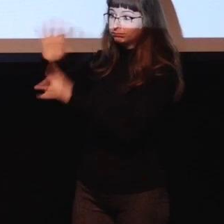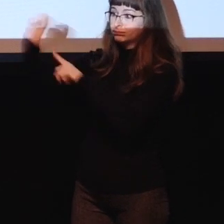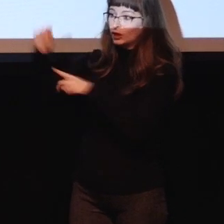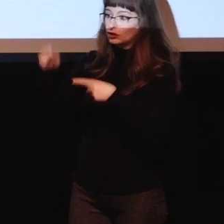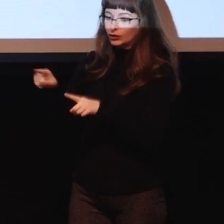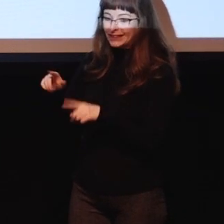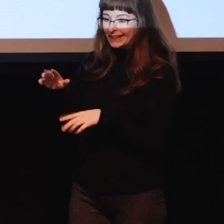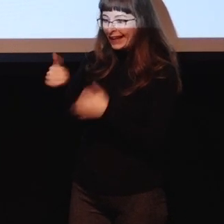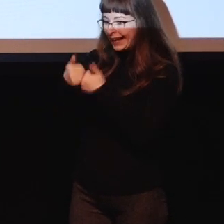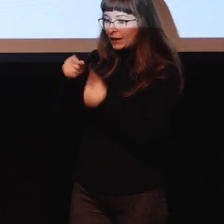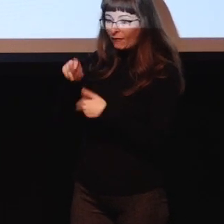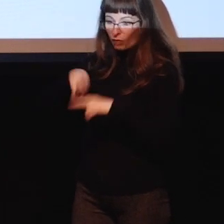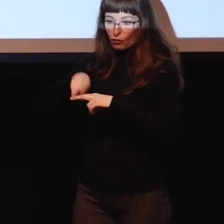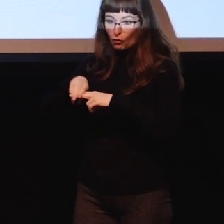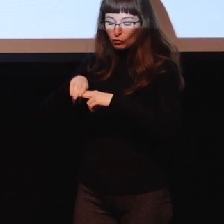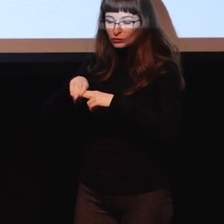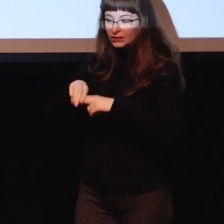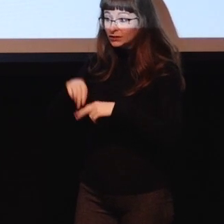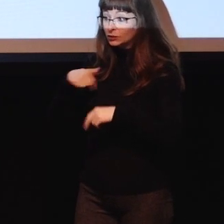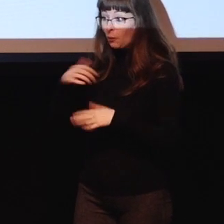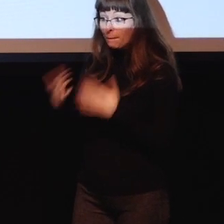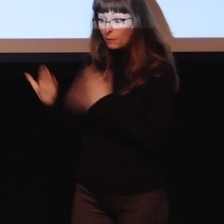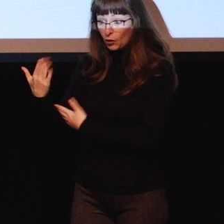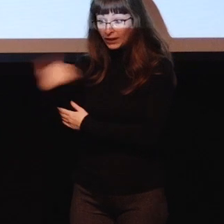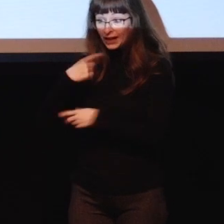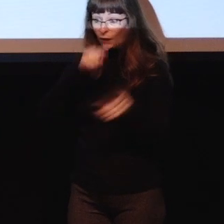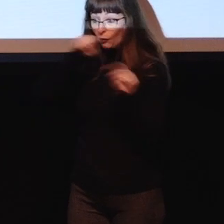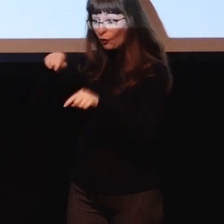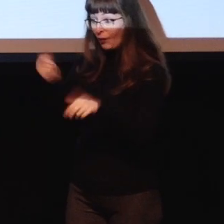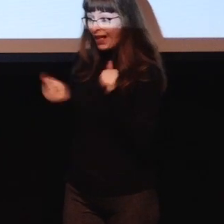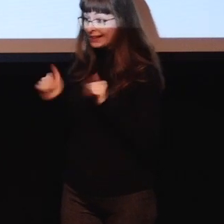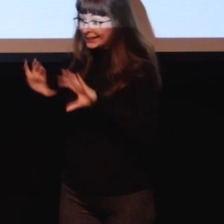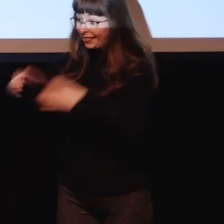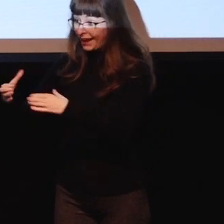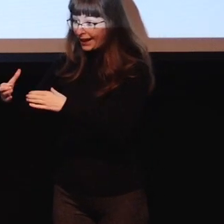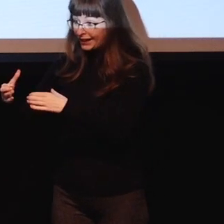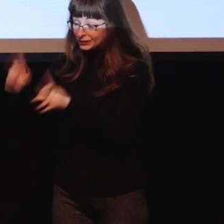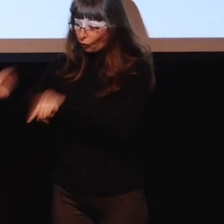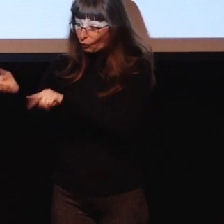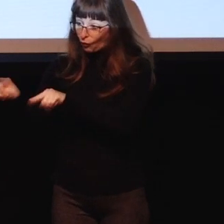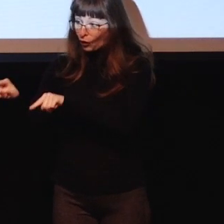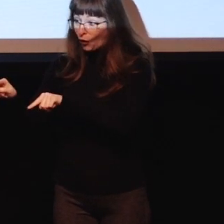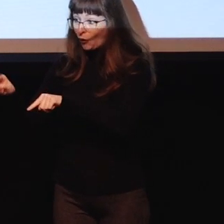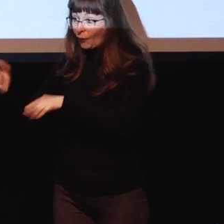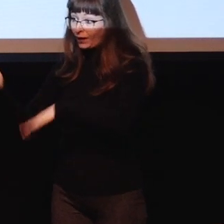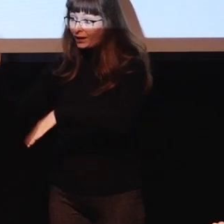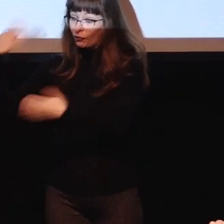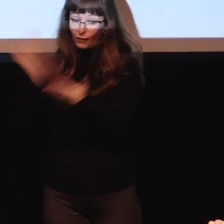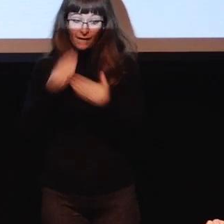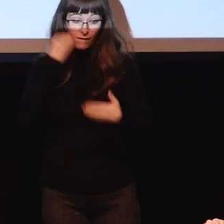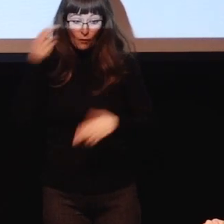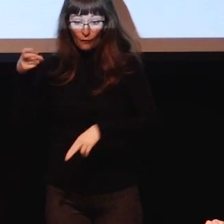go to acting class in the morning, and I would come home, and I would sit on my sofa, and I would turn on Game of